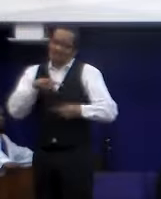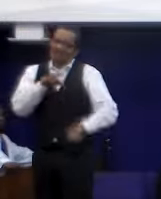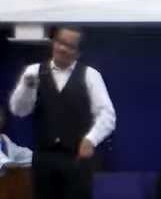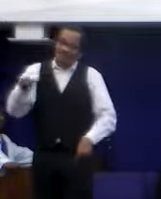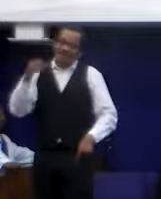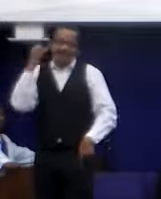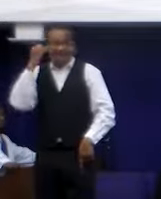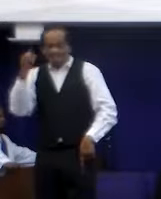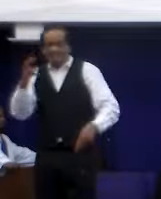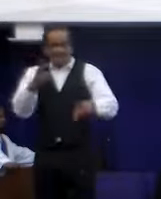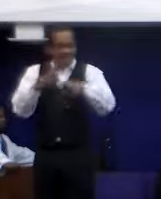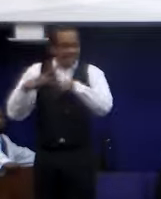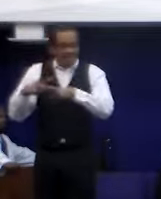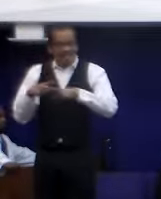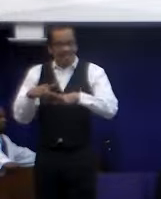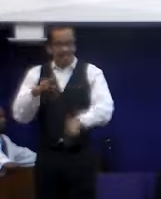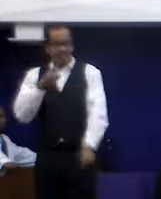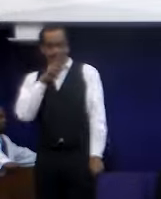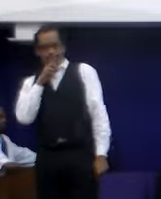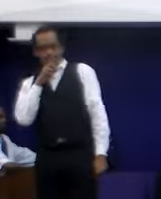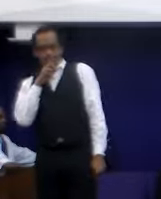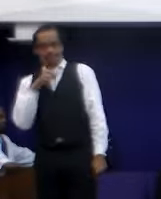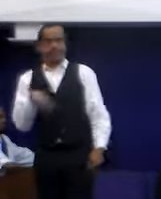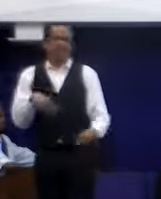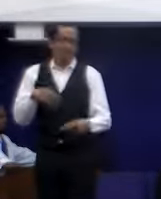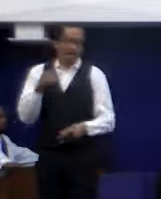anything. Amen? And God had given